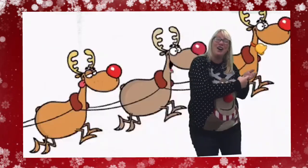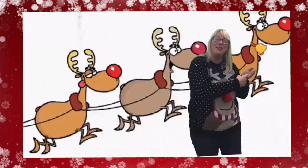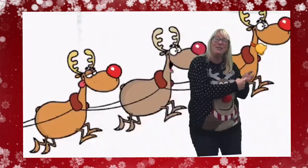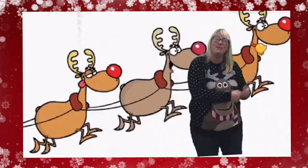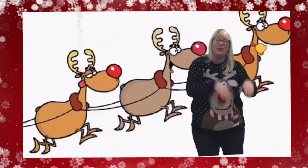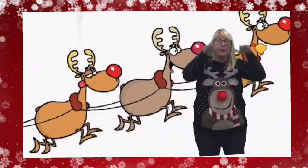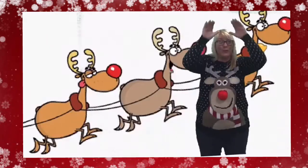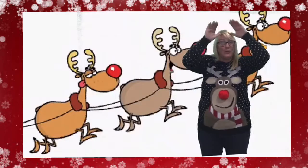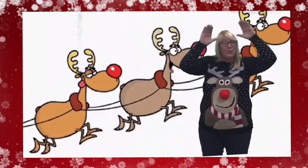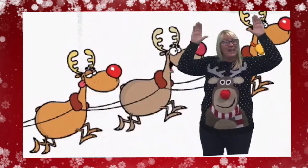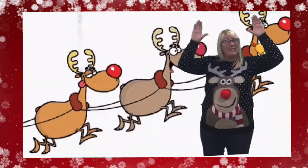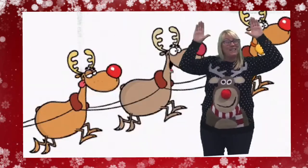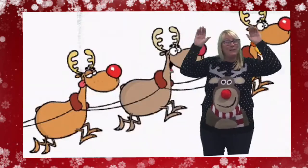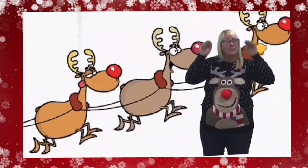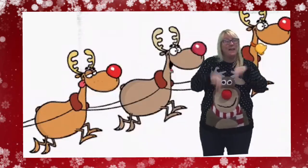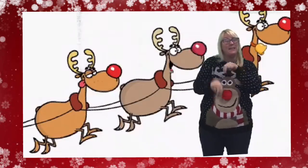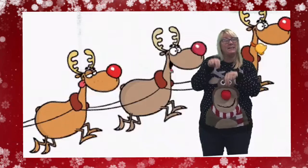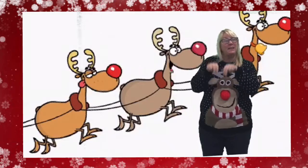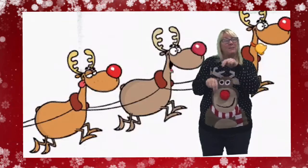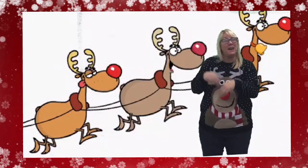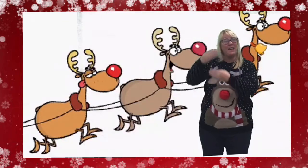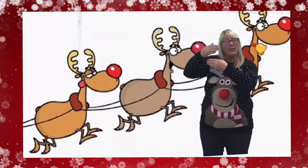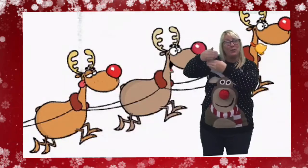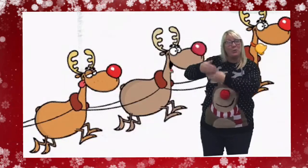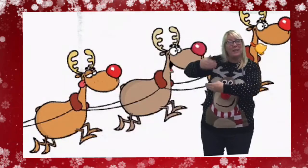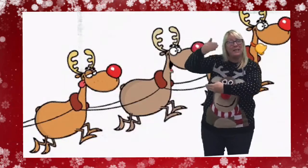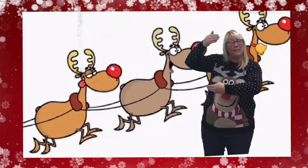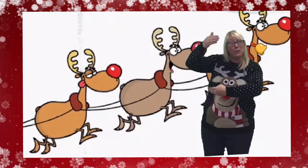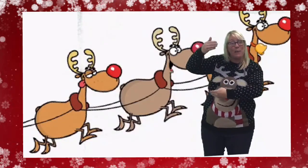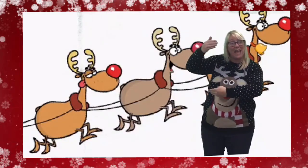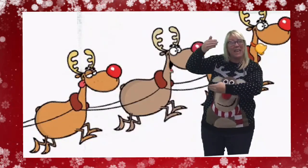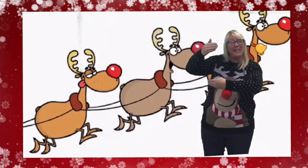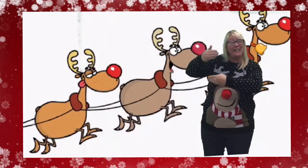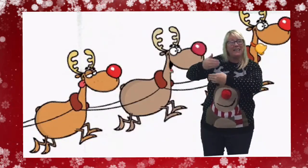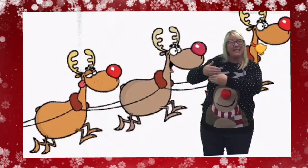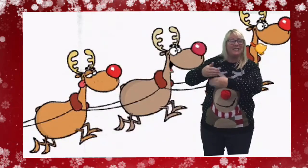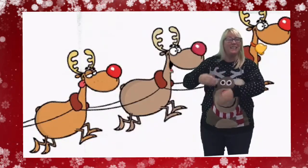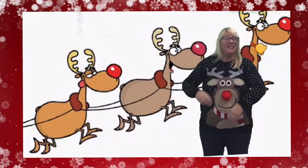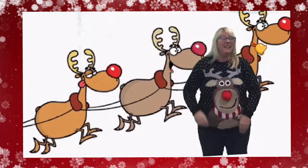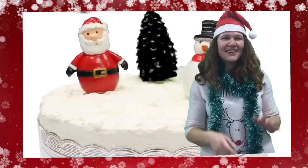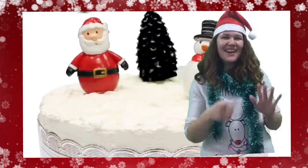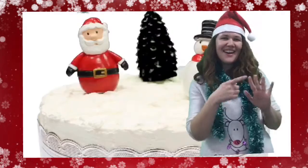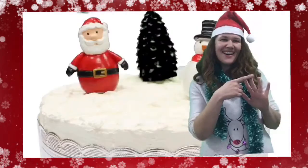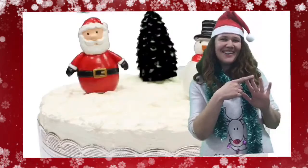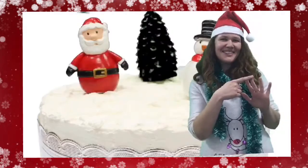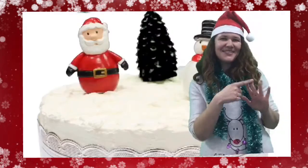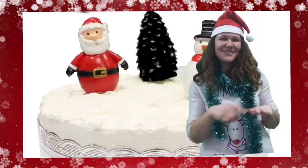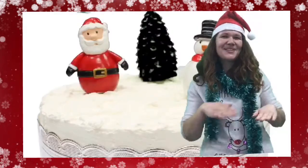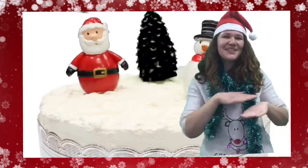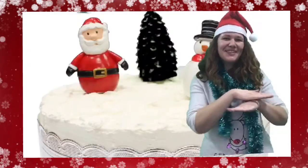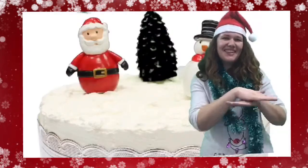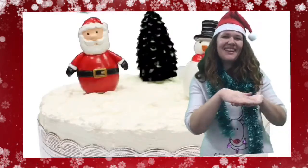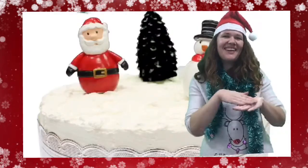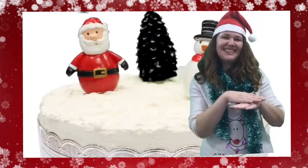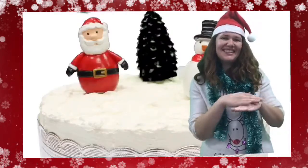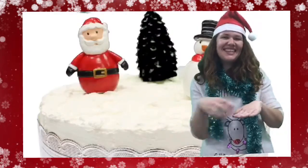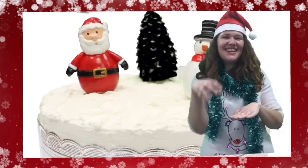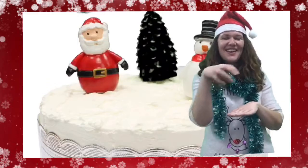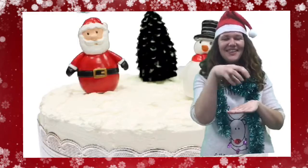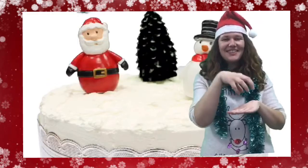R is for the reindeer prancing by the window pane. I is for the icing on the